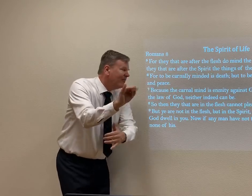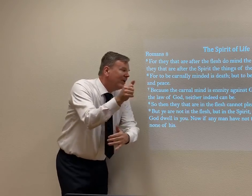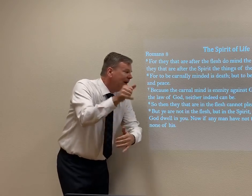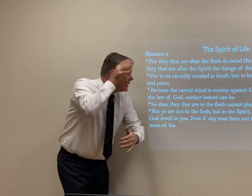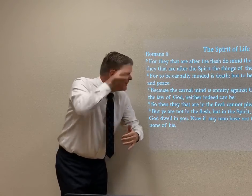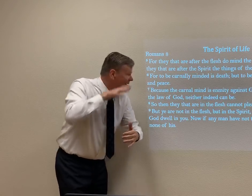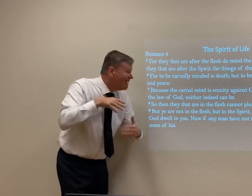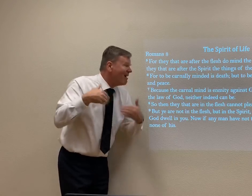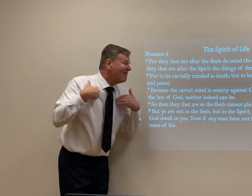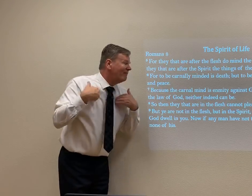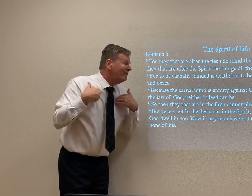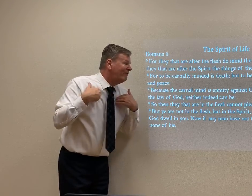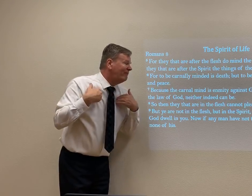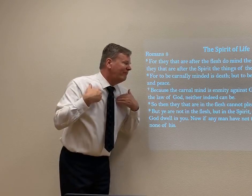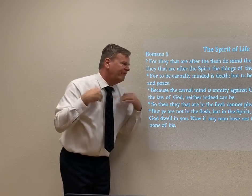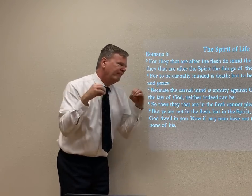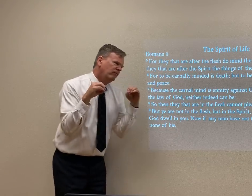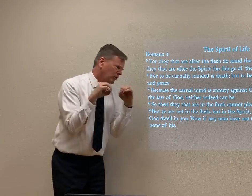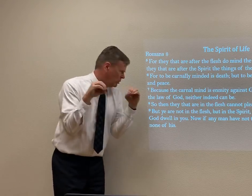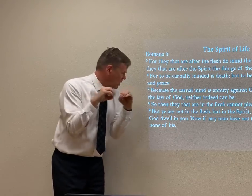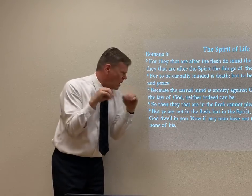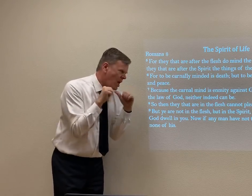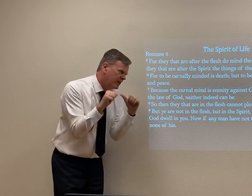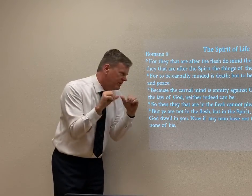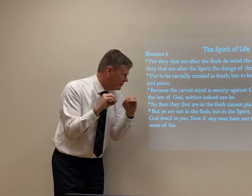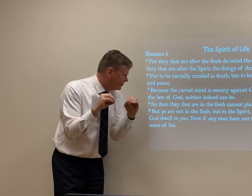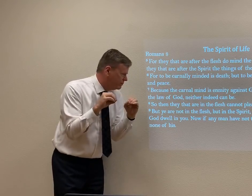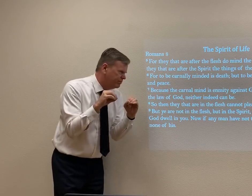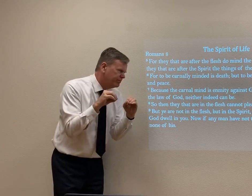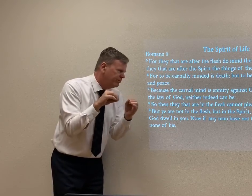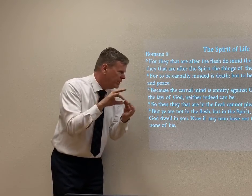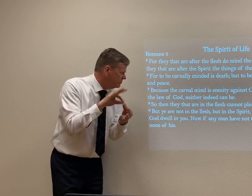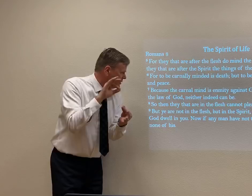Now, if any man have not the Spirit of Christ,